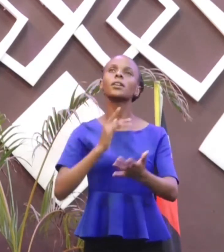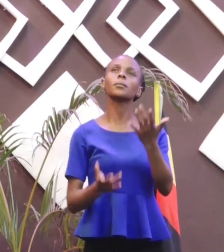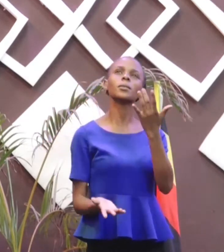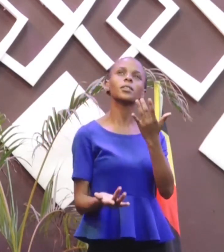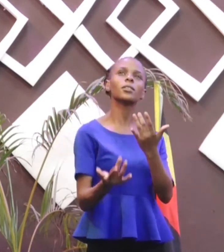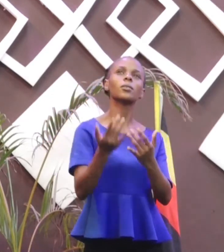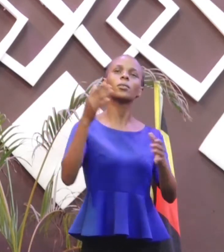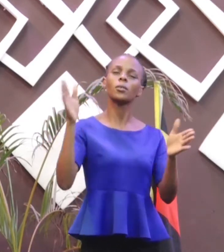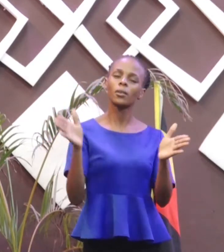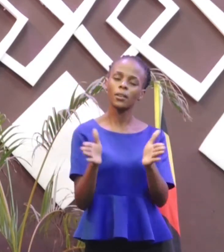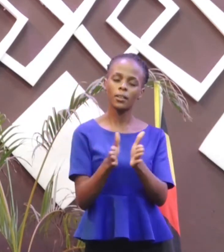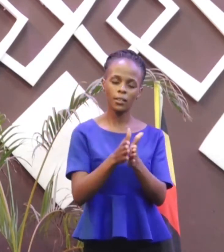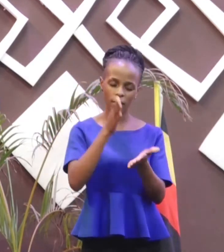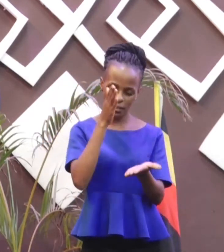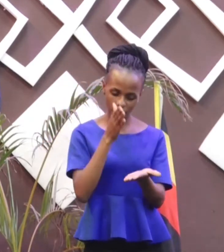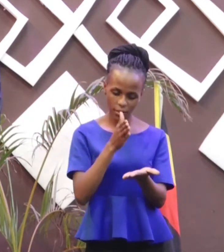Atonda muliro